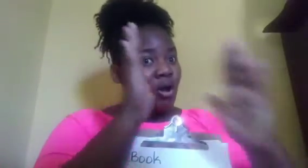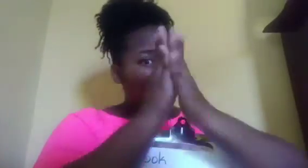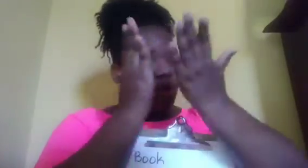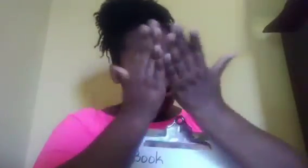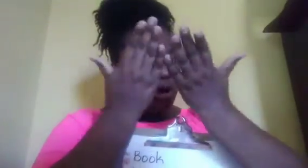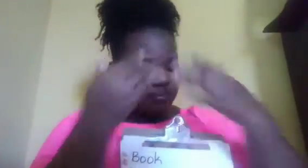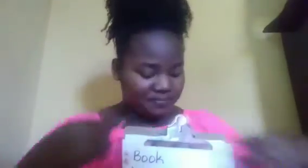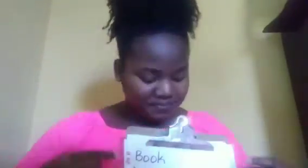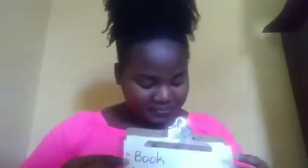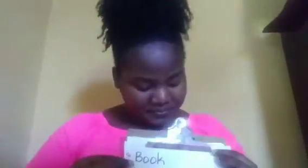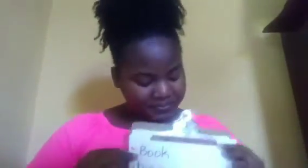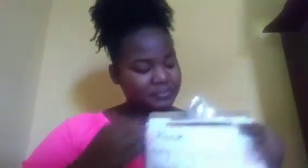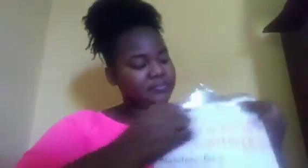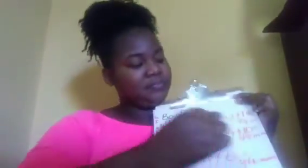For the small book,